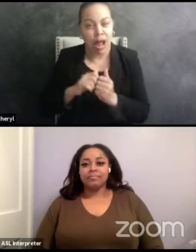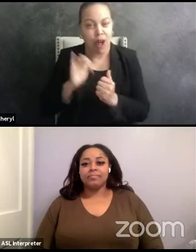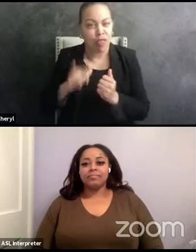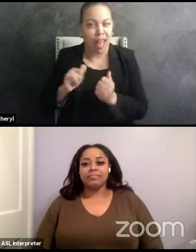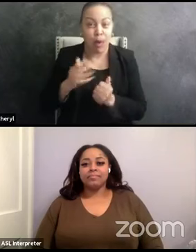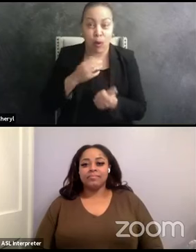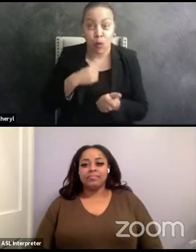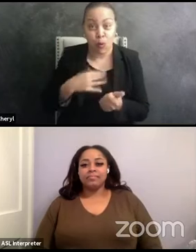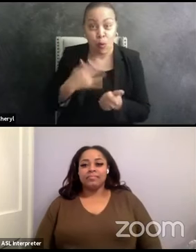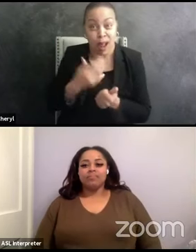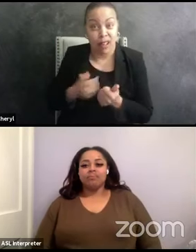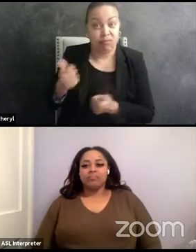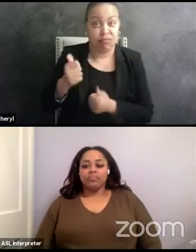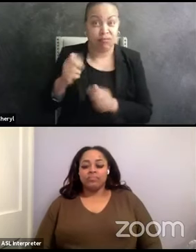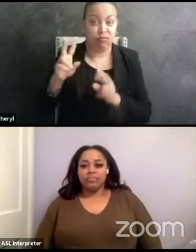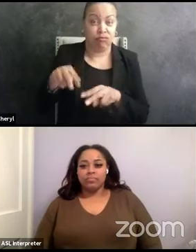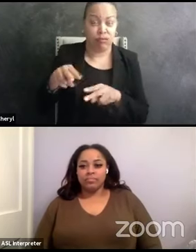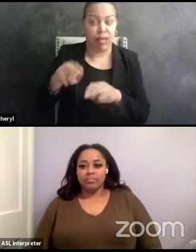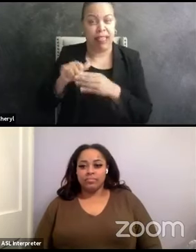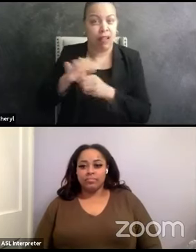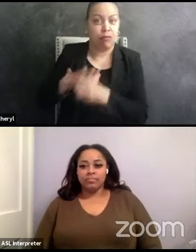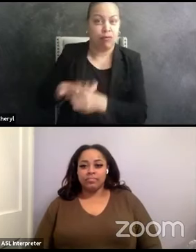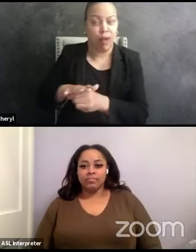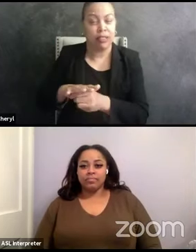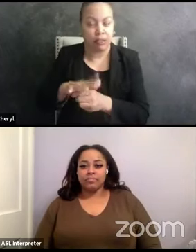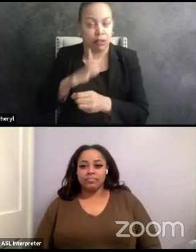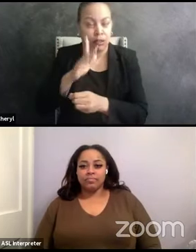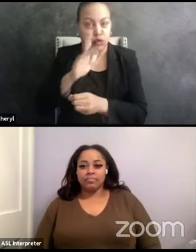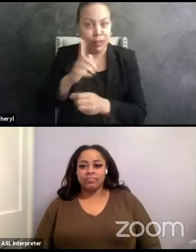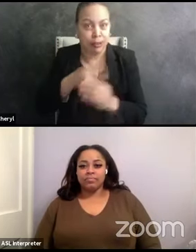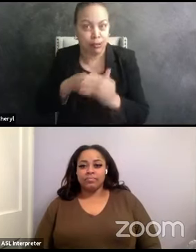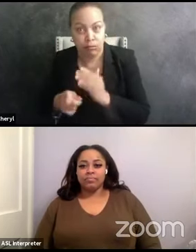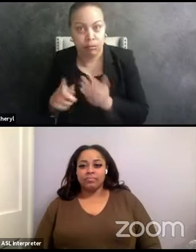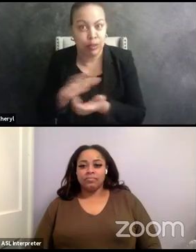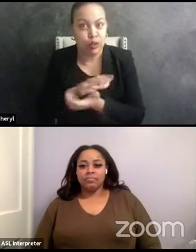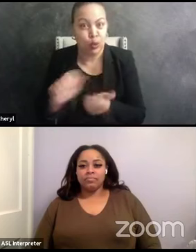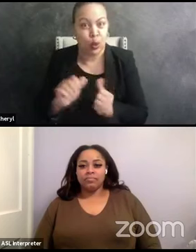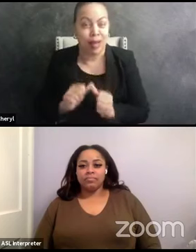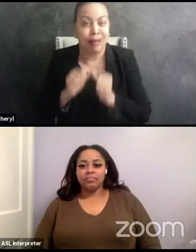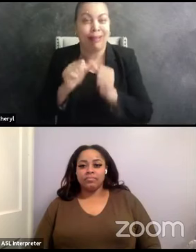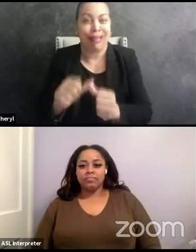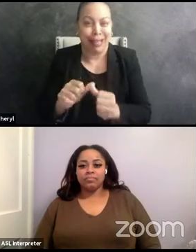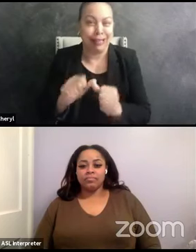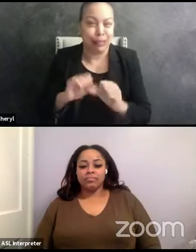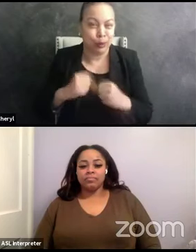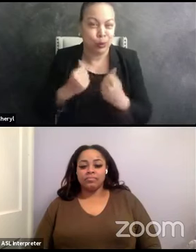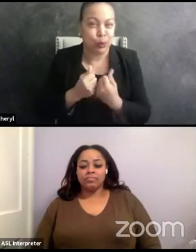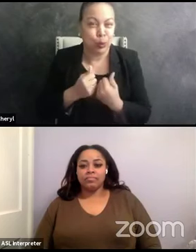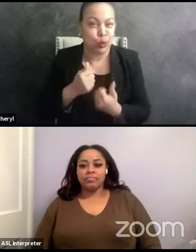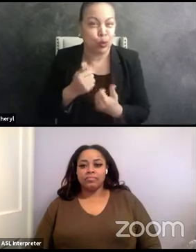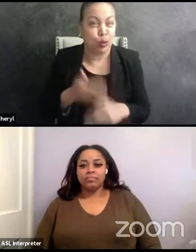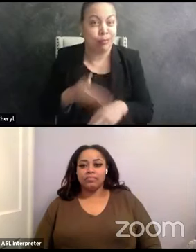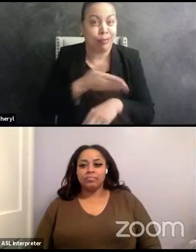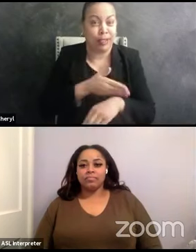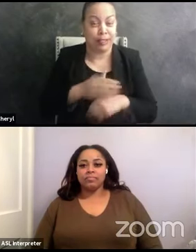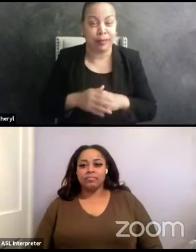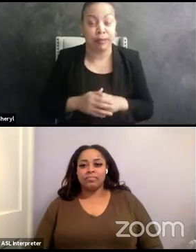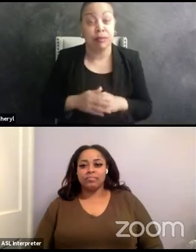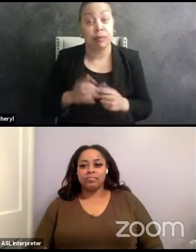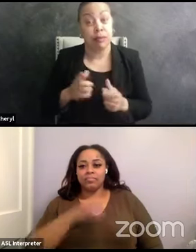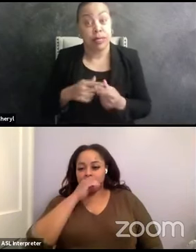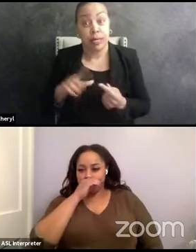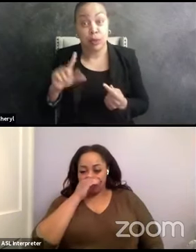white supremacy is key to making lasting social progress. In 2020, amid record breaking uprisings and